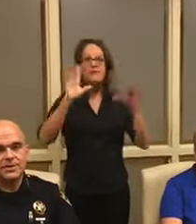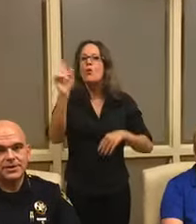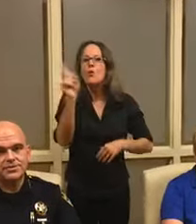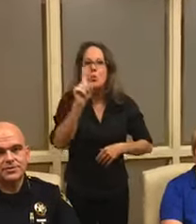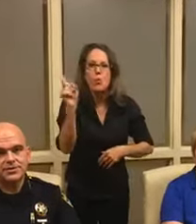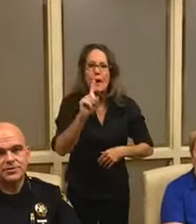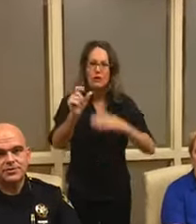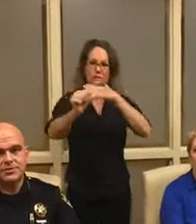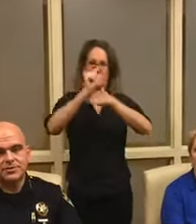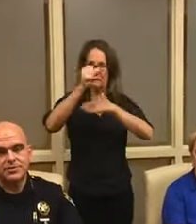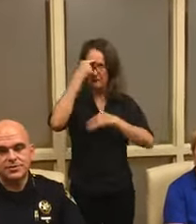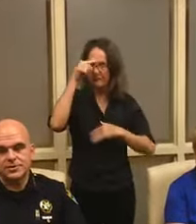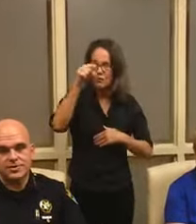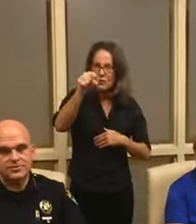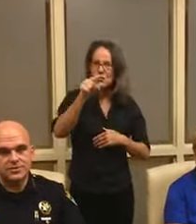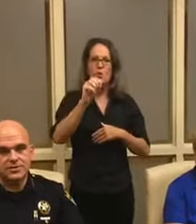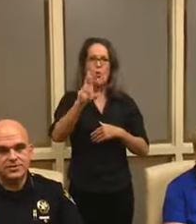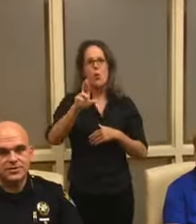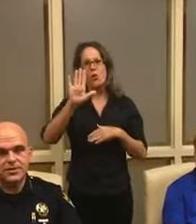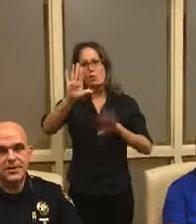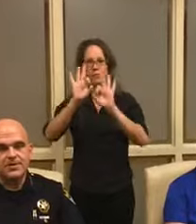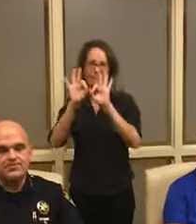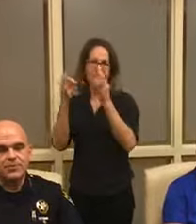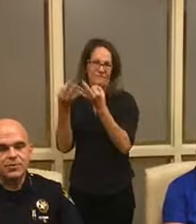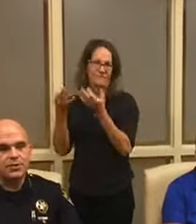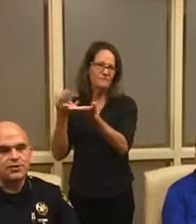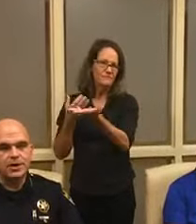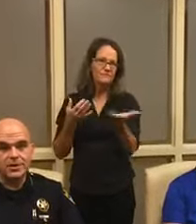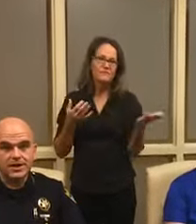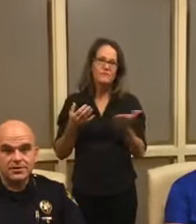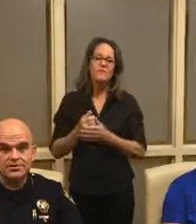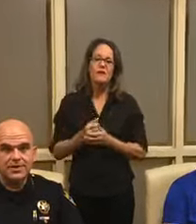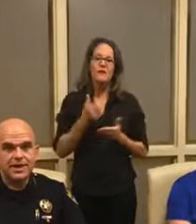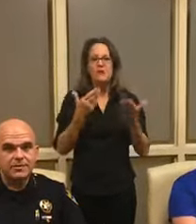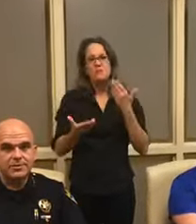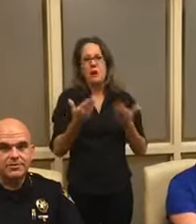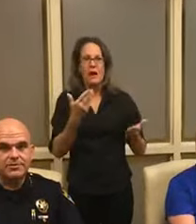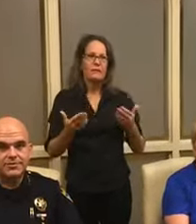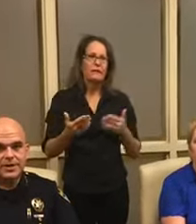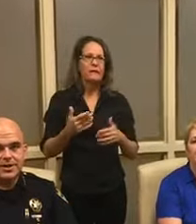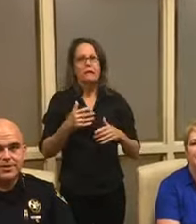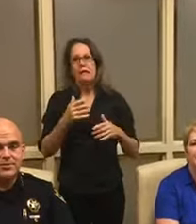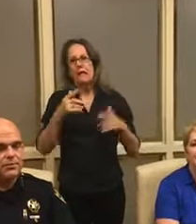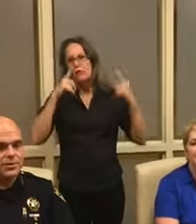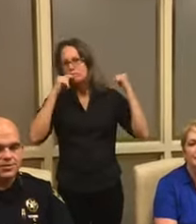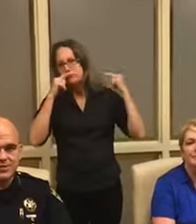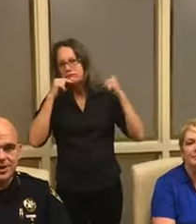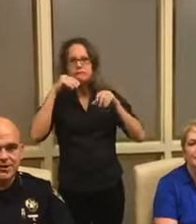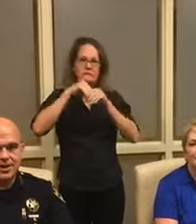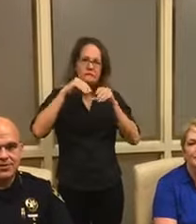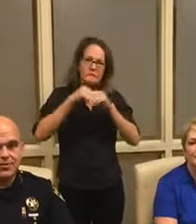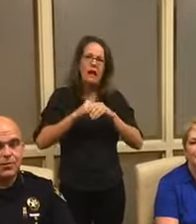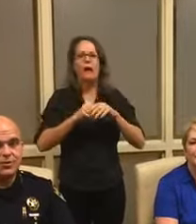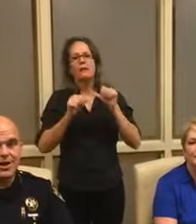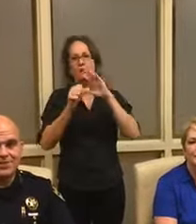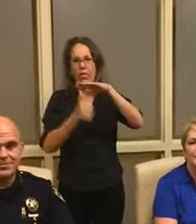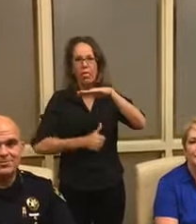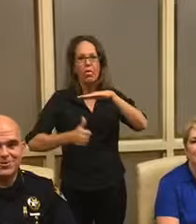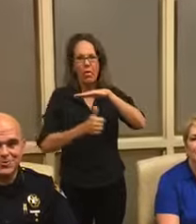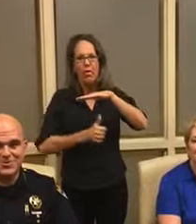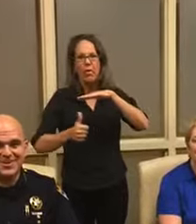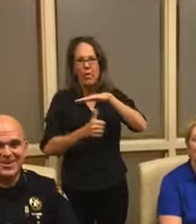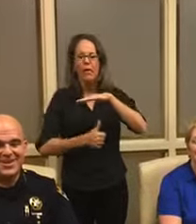to be danger to you or to your loved ones. So we know you're probably getting a little bit of cabin fever right now. We understand that. We're locked